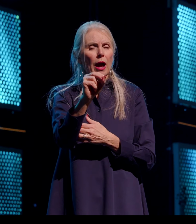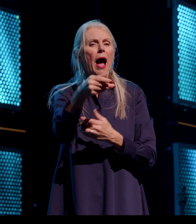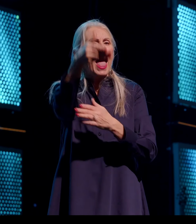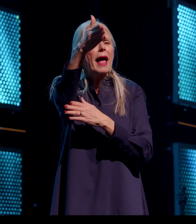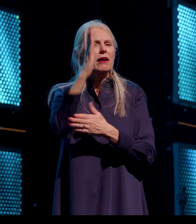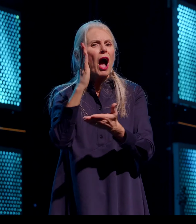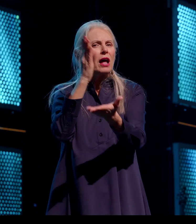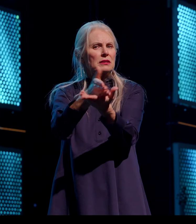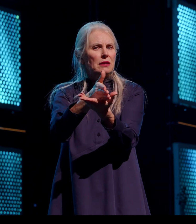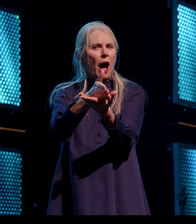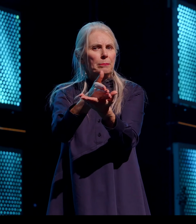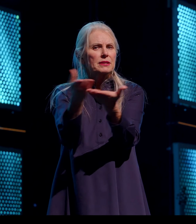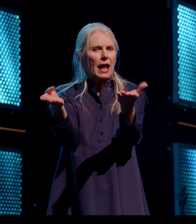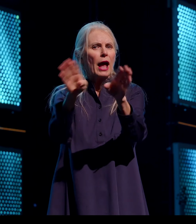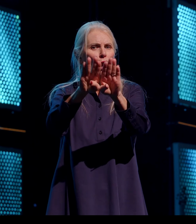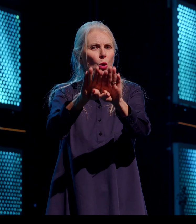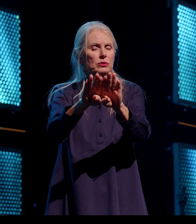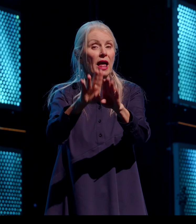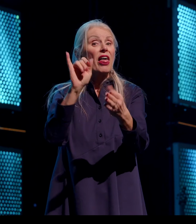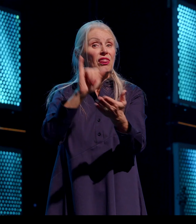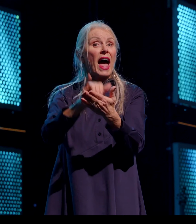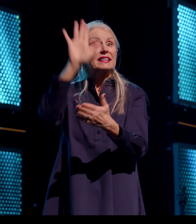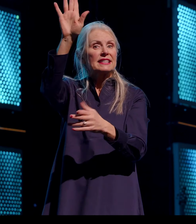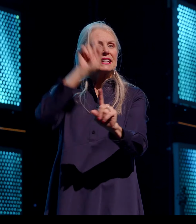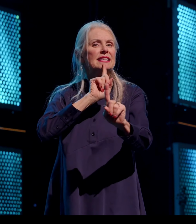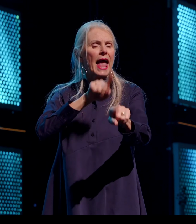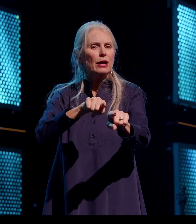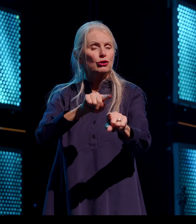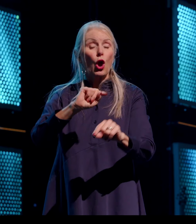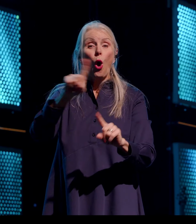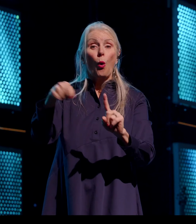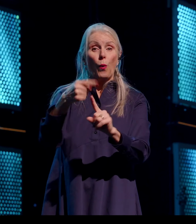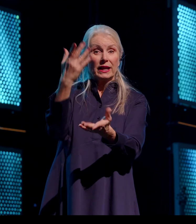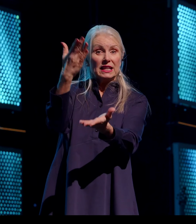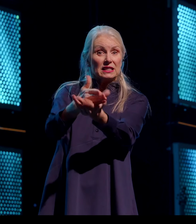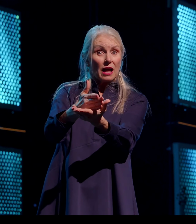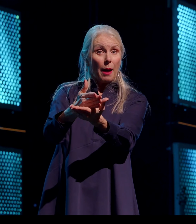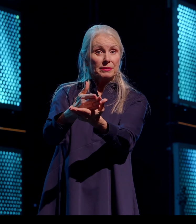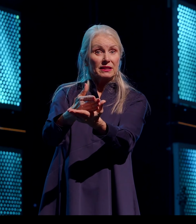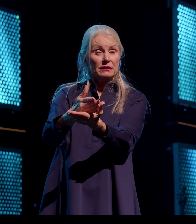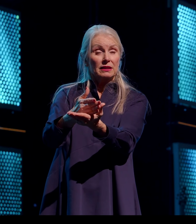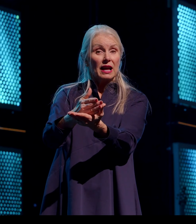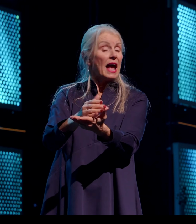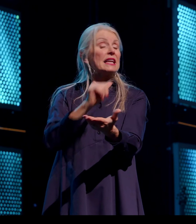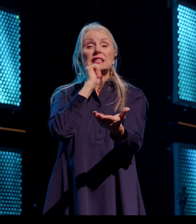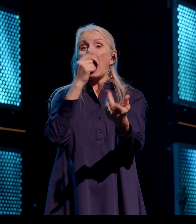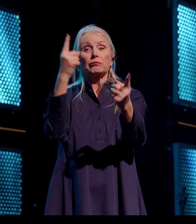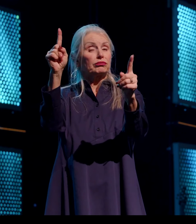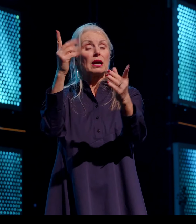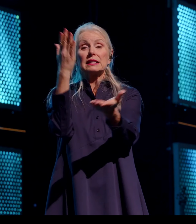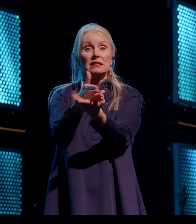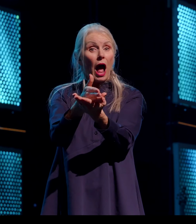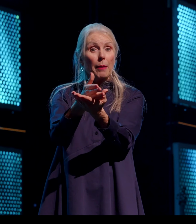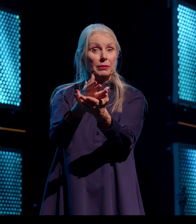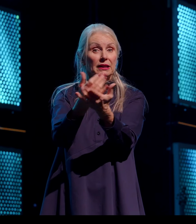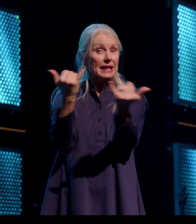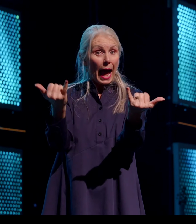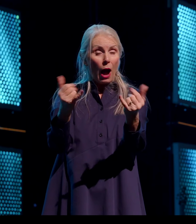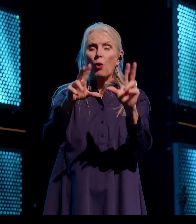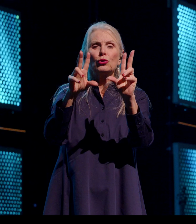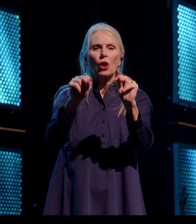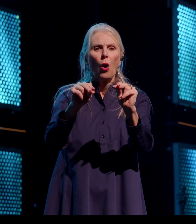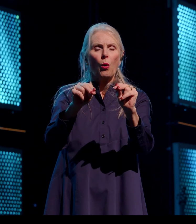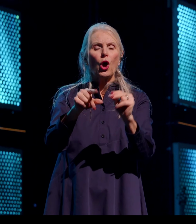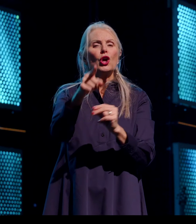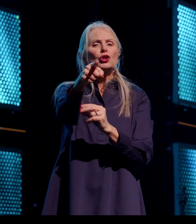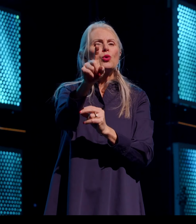stops something, that's an answer from him. When he stops something, is that always like, it's stopping. It didn't work out right now, I'm going to stop. No. I mean, this is